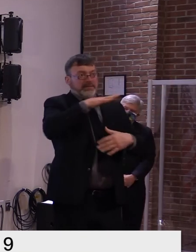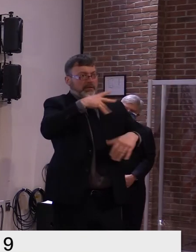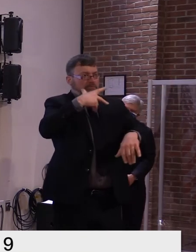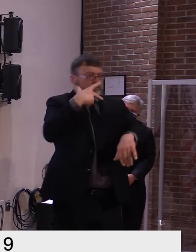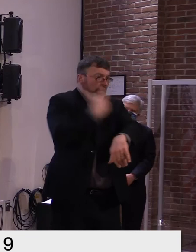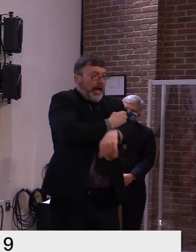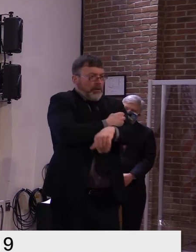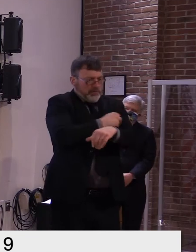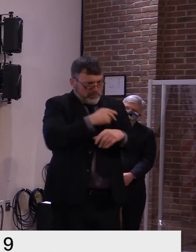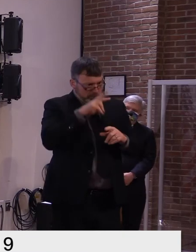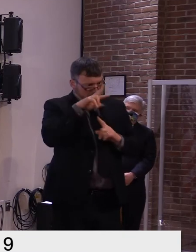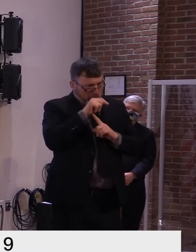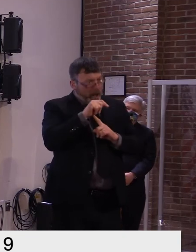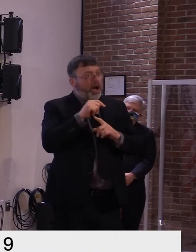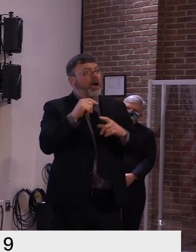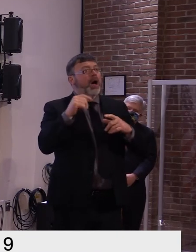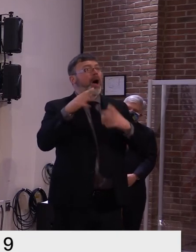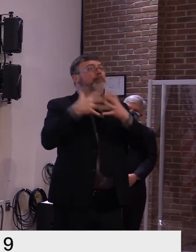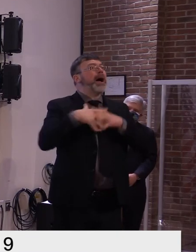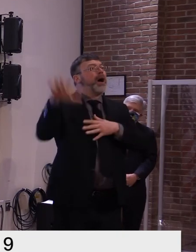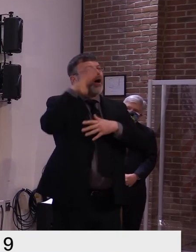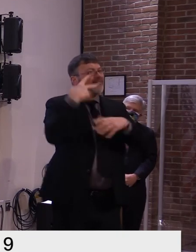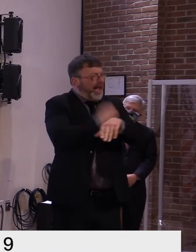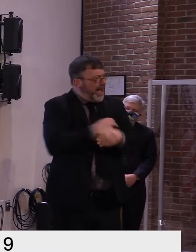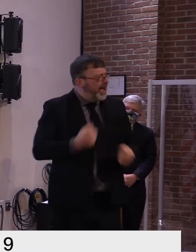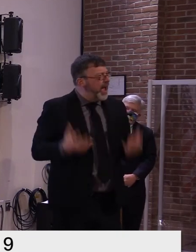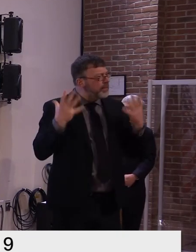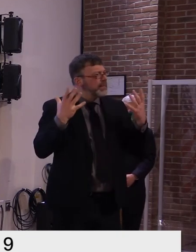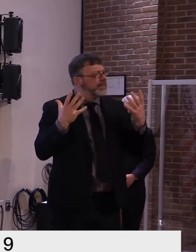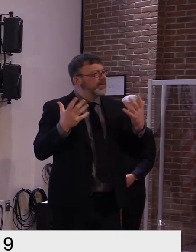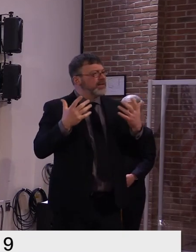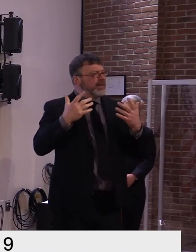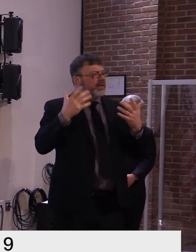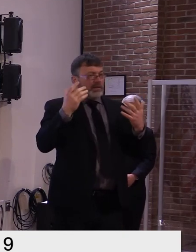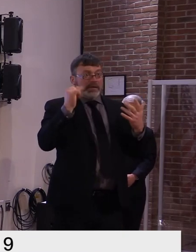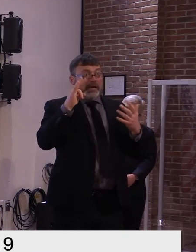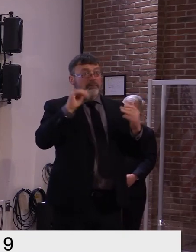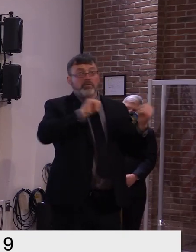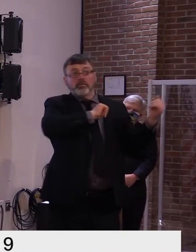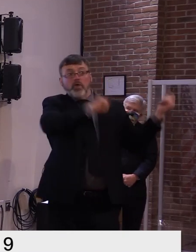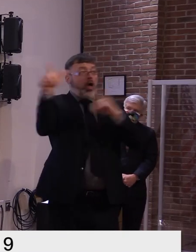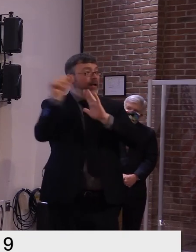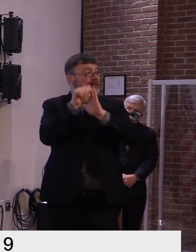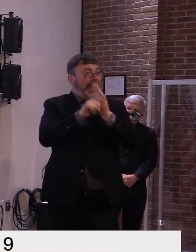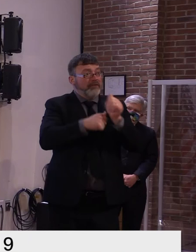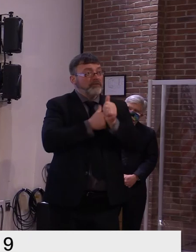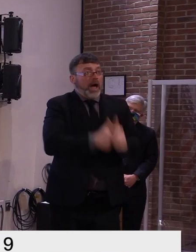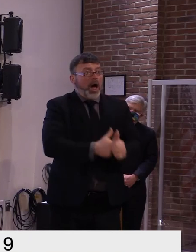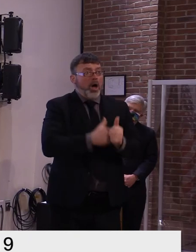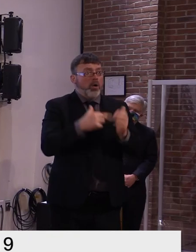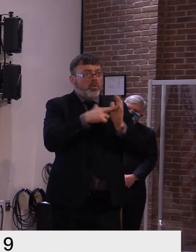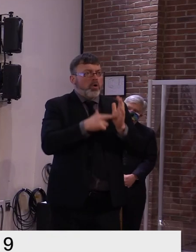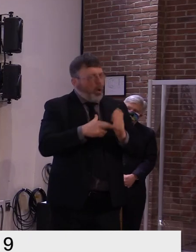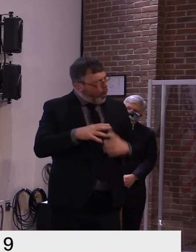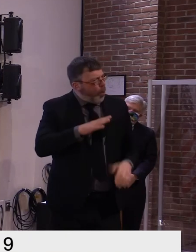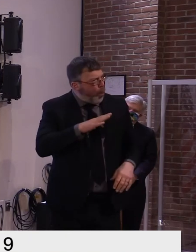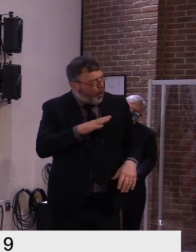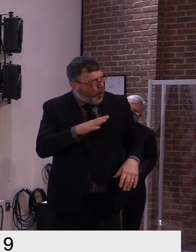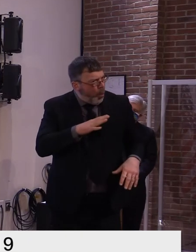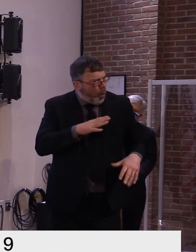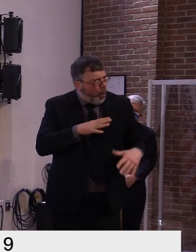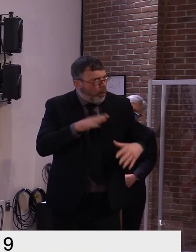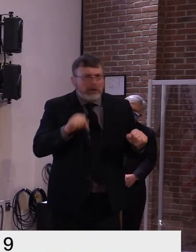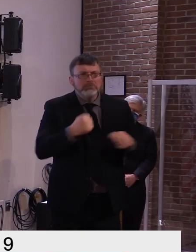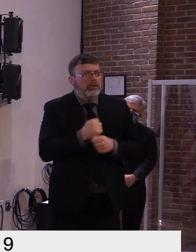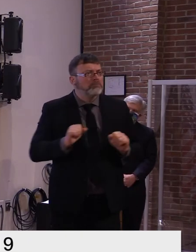the behaviors we're doing in the first half of the year, and things may look very different. So it's way more